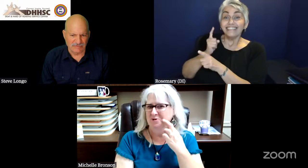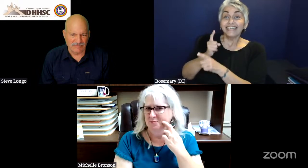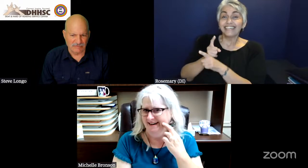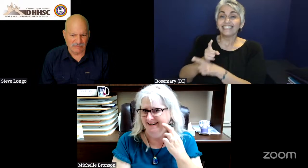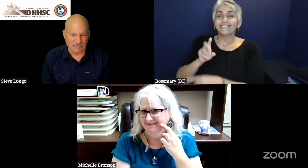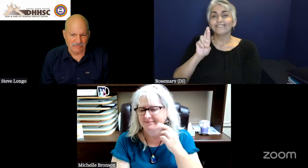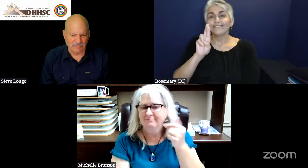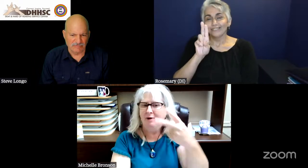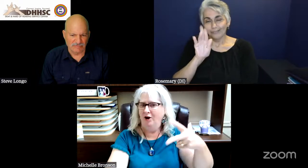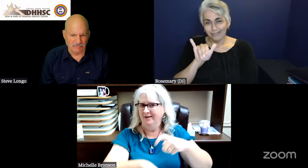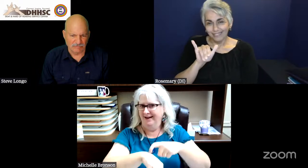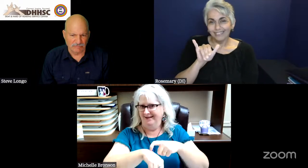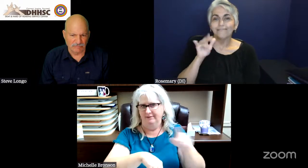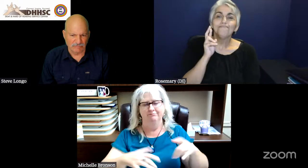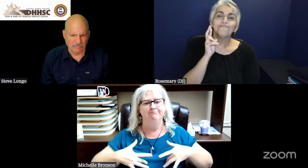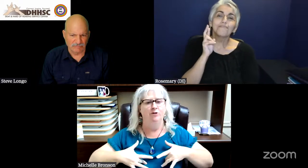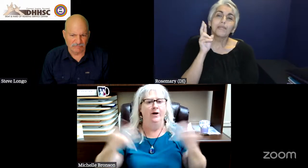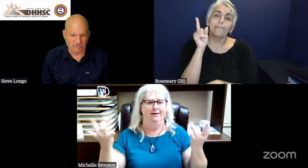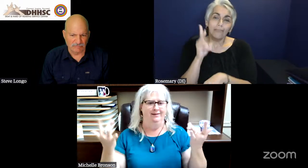Manduhano.